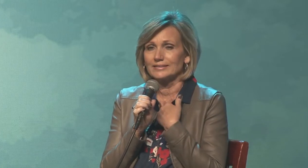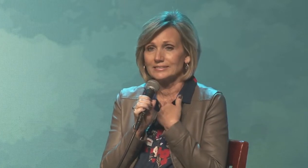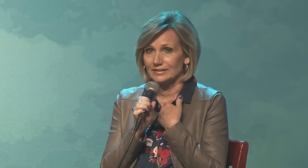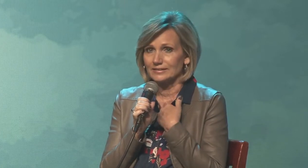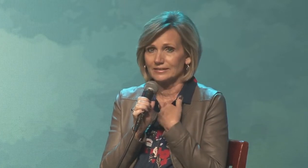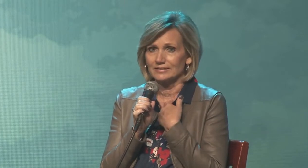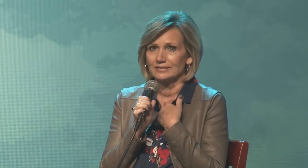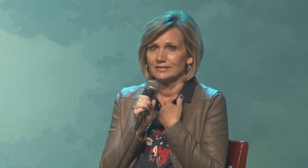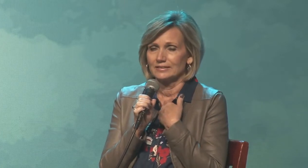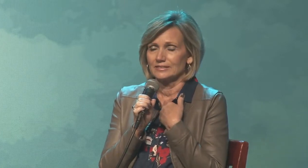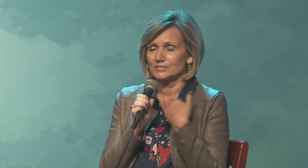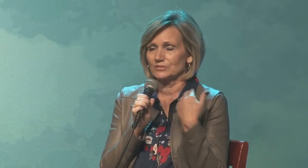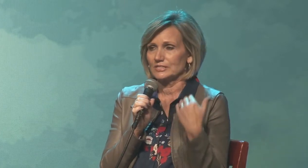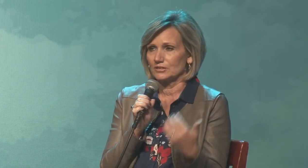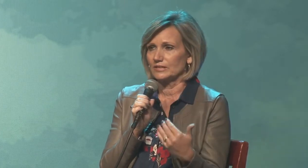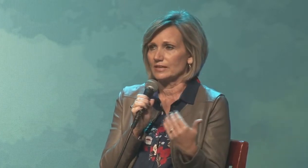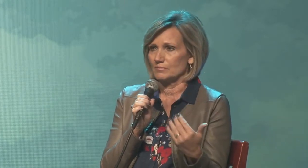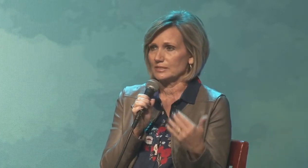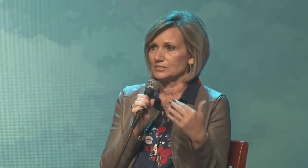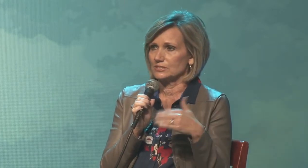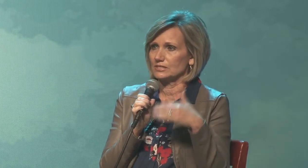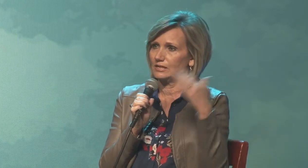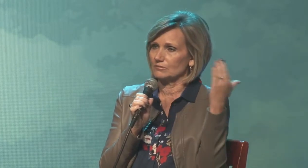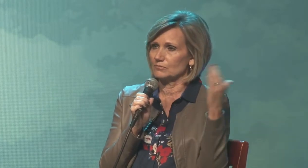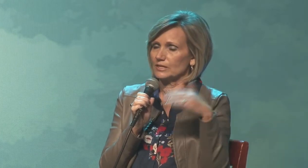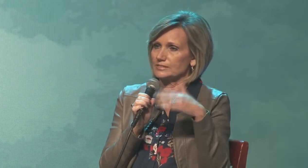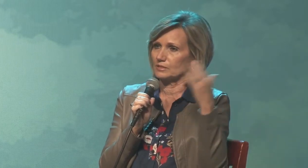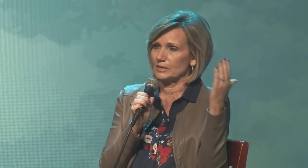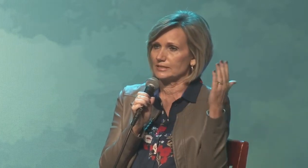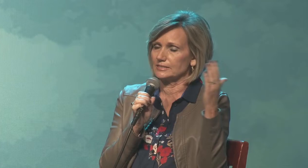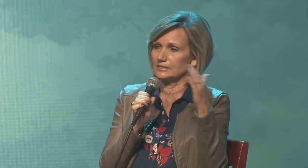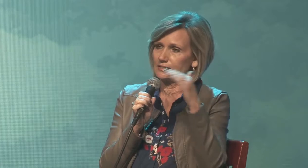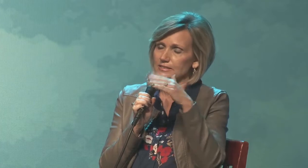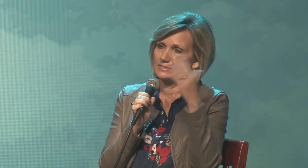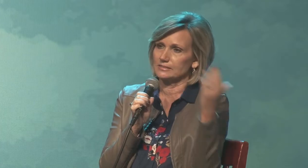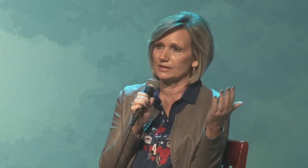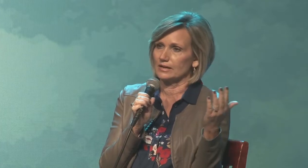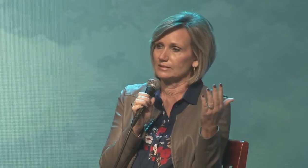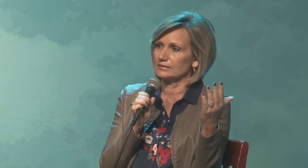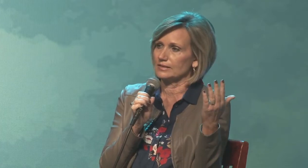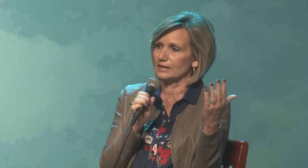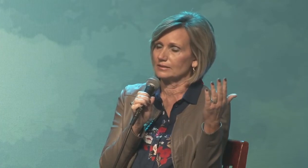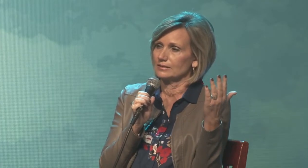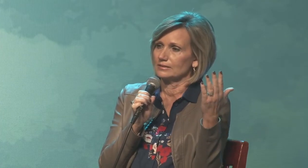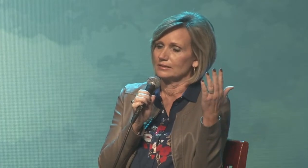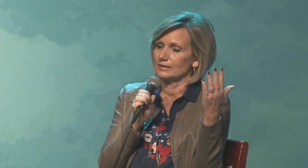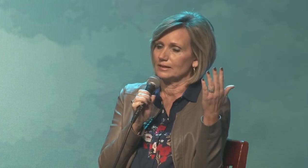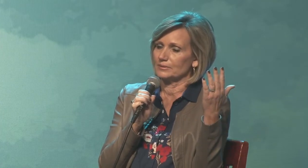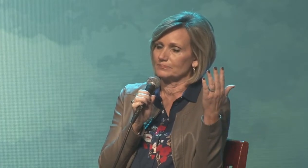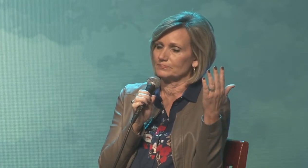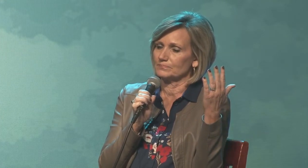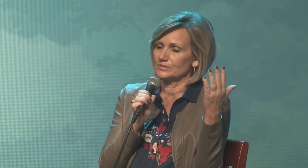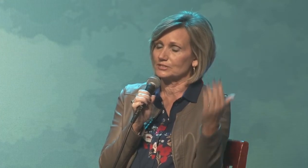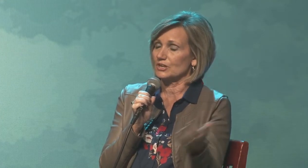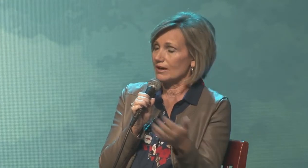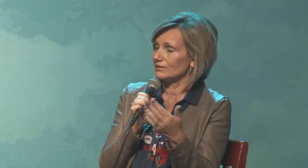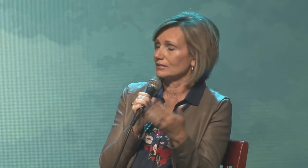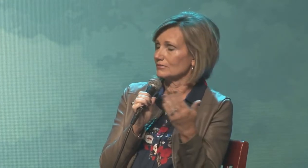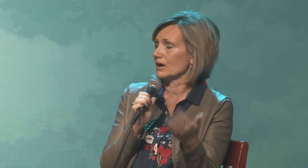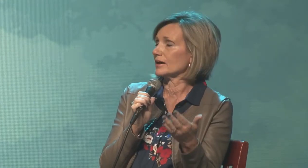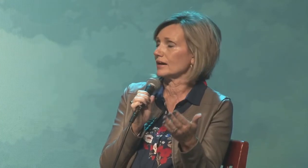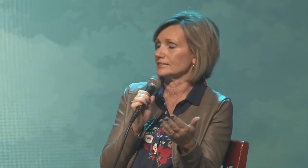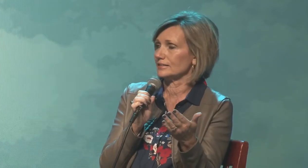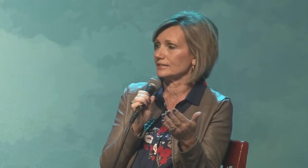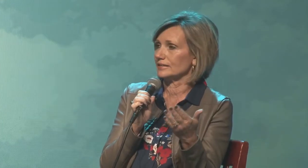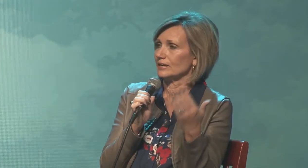my identity. And so just hearing that message and realizing that my identity is in that child